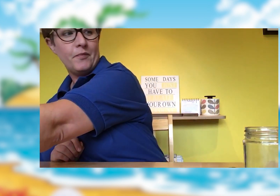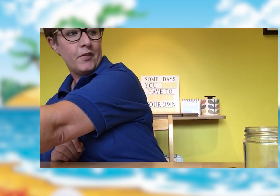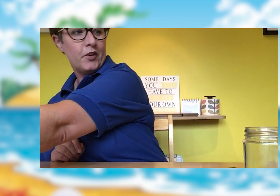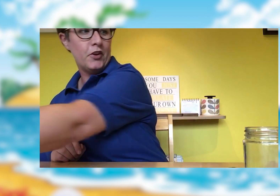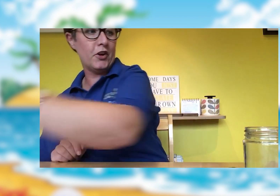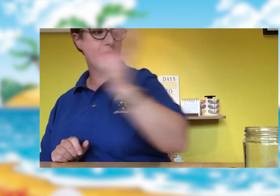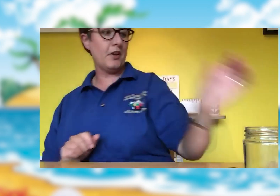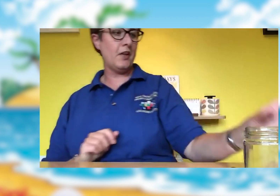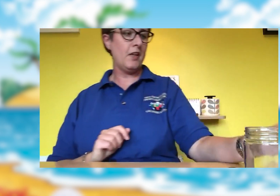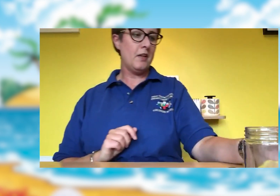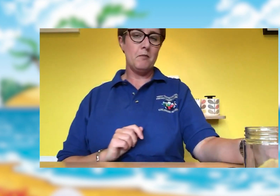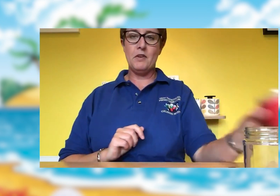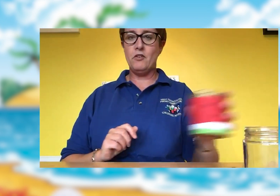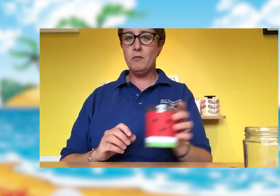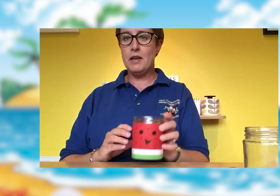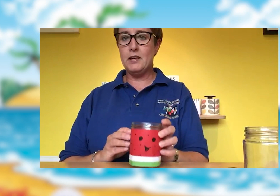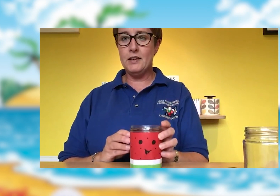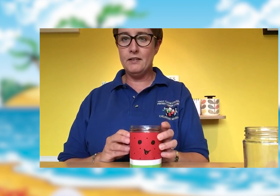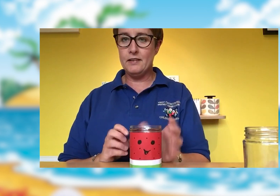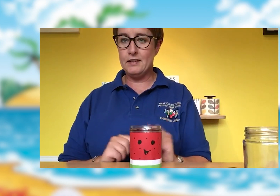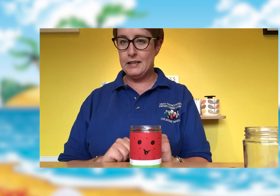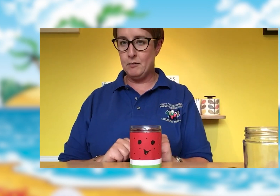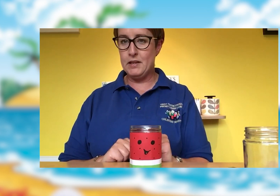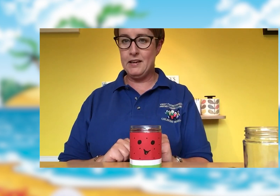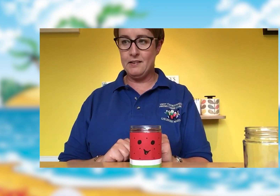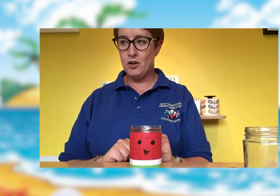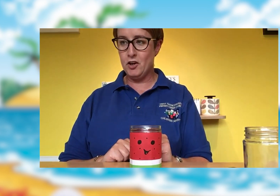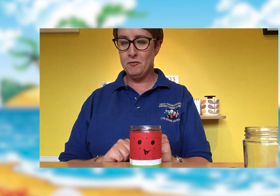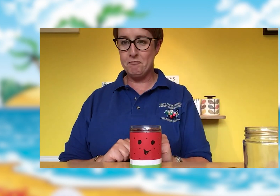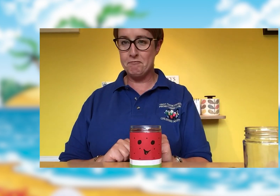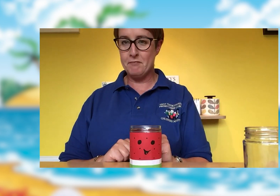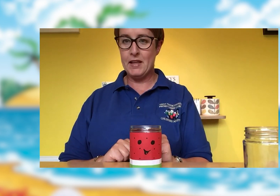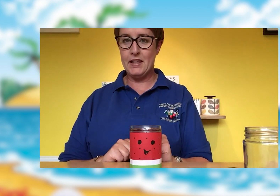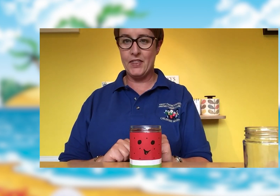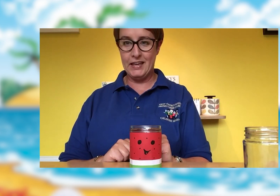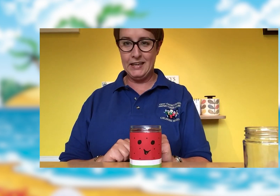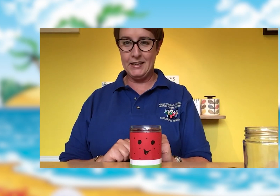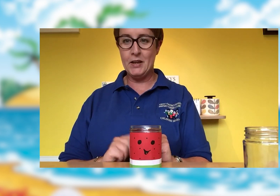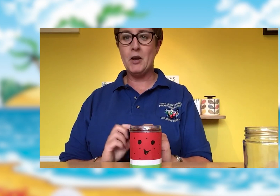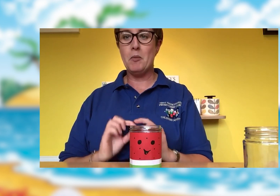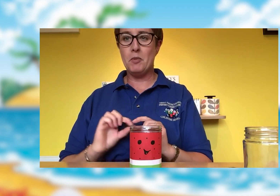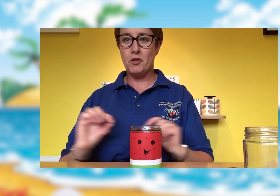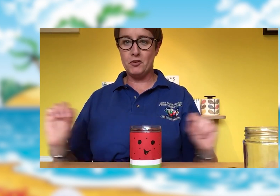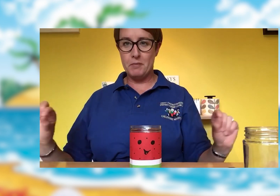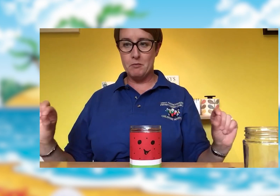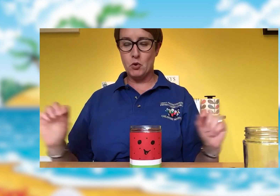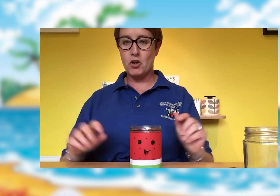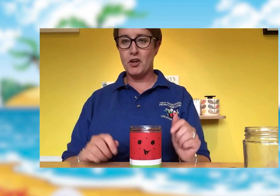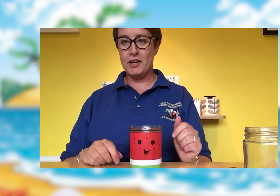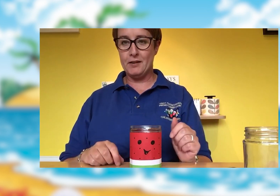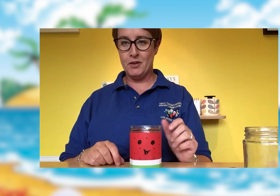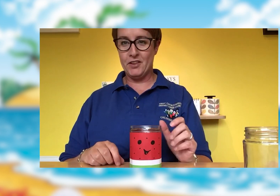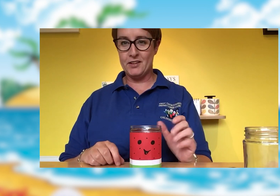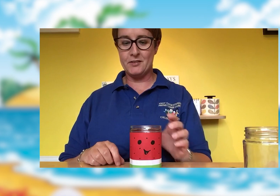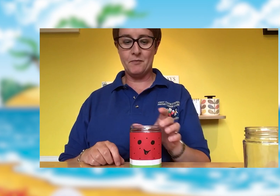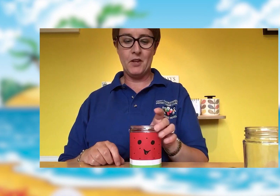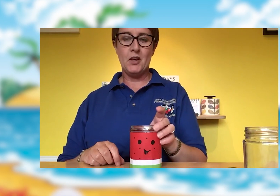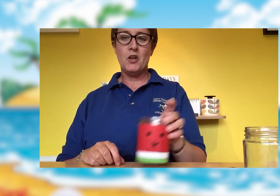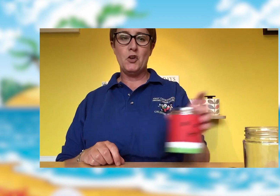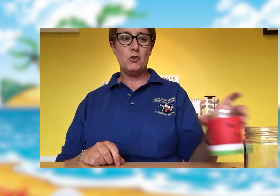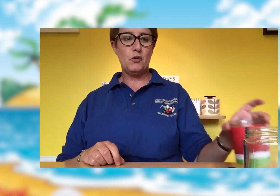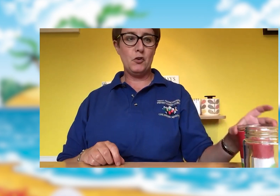Pineapple. Now, Mr. Melon is a little bit easier, I think, but there's a bit more cutting with